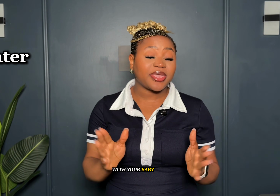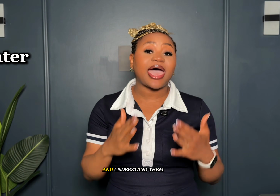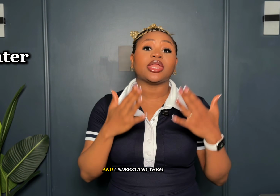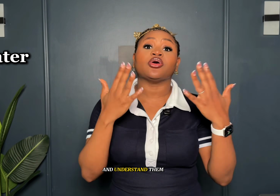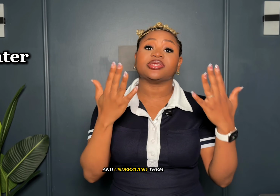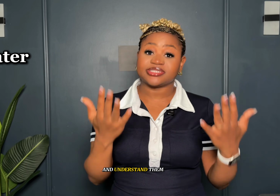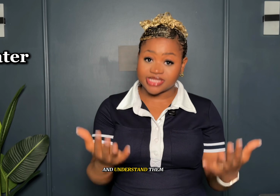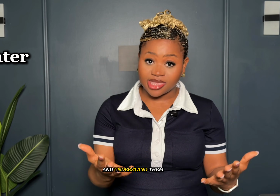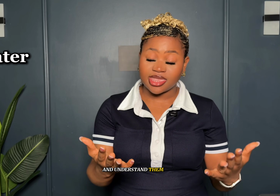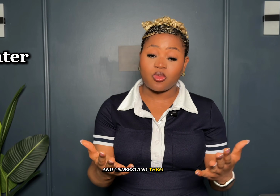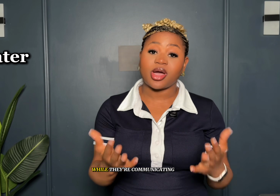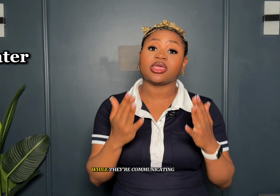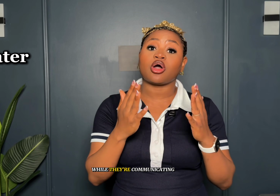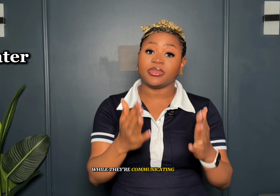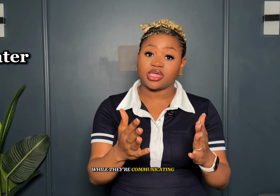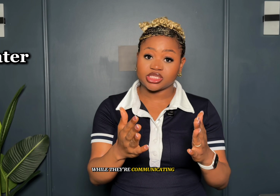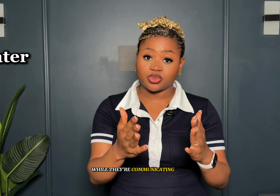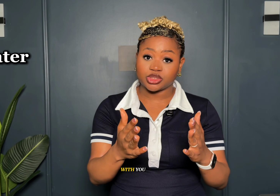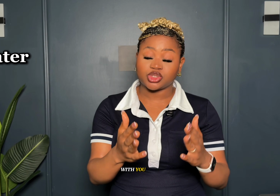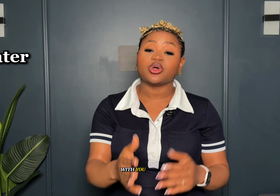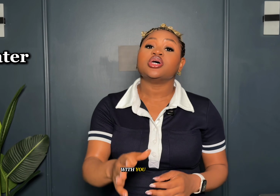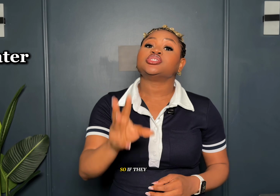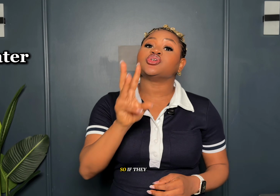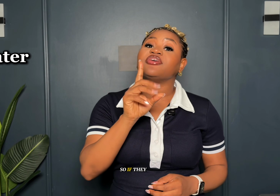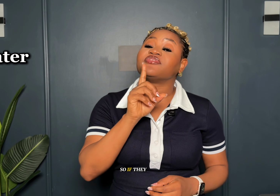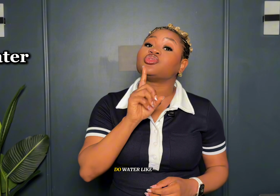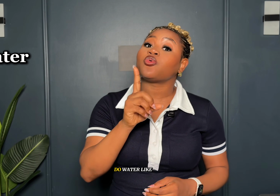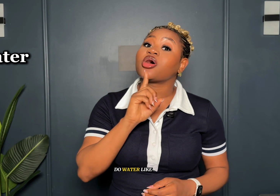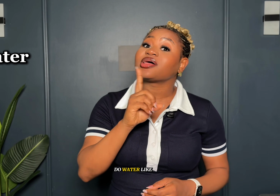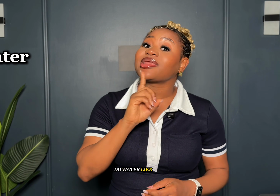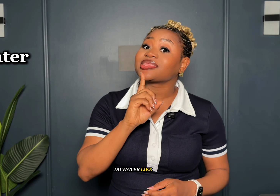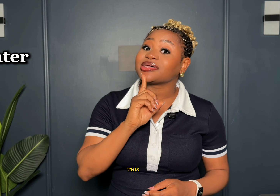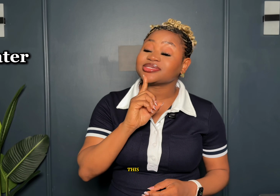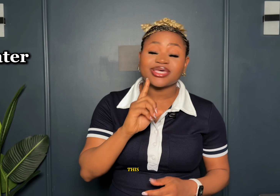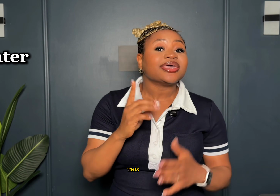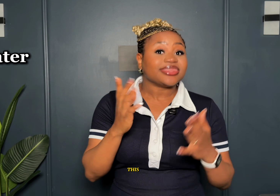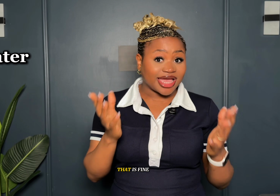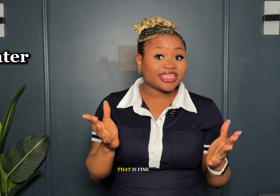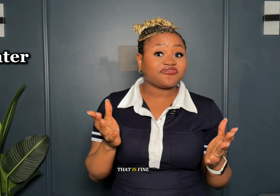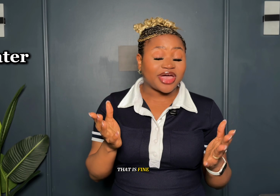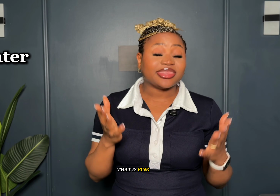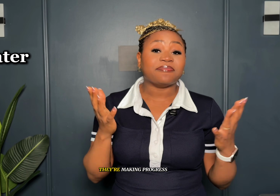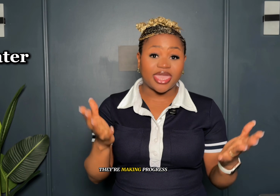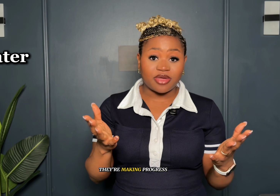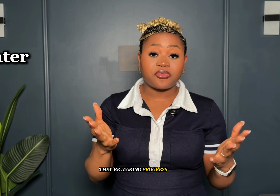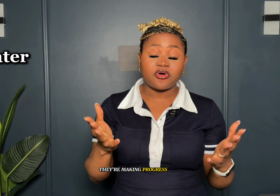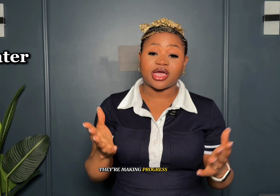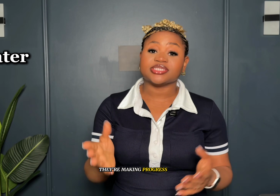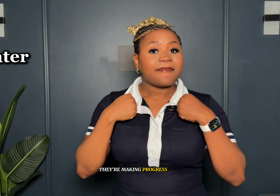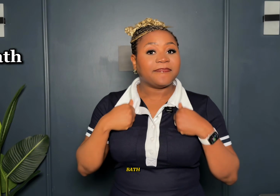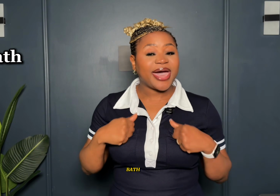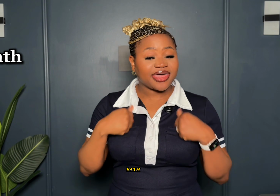and understand them while they're communicating with you. So if they do water like this, that is fine. They're making progress.